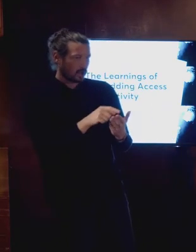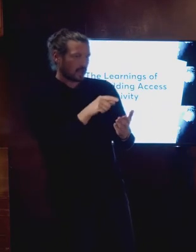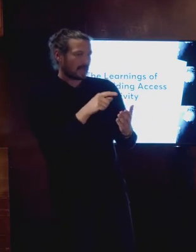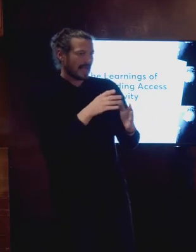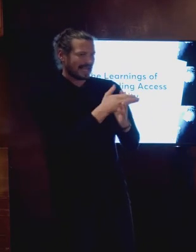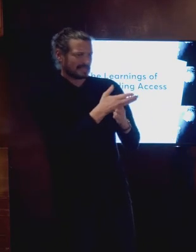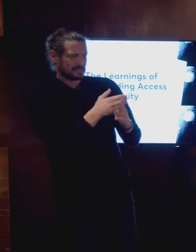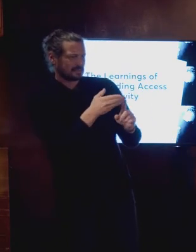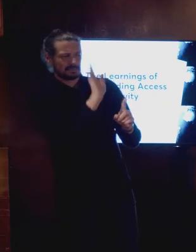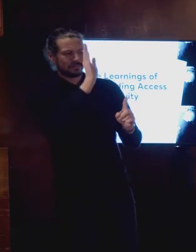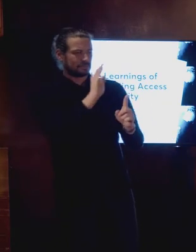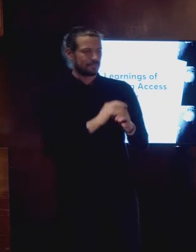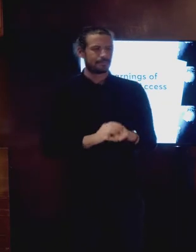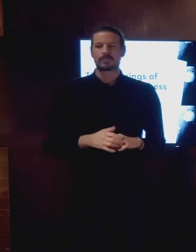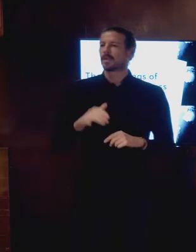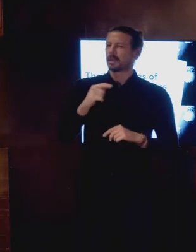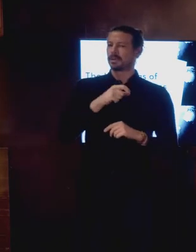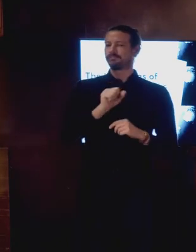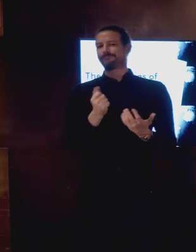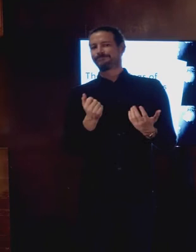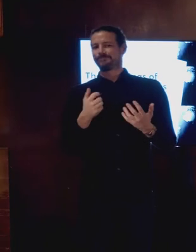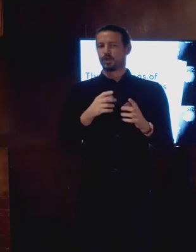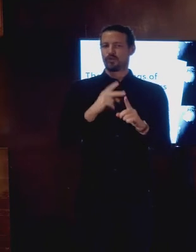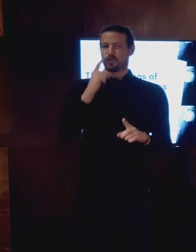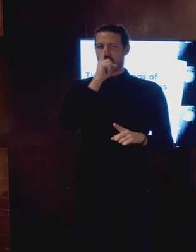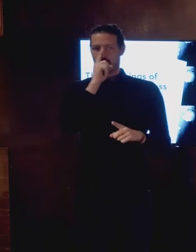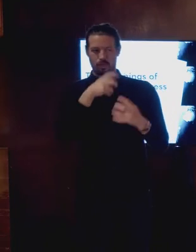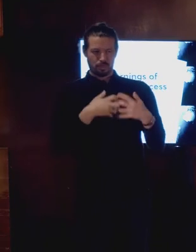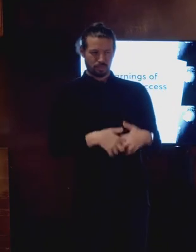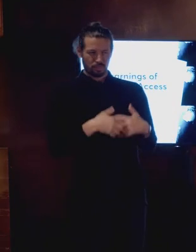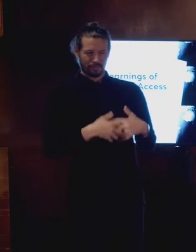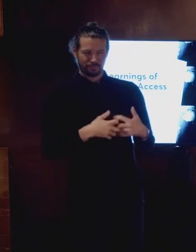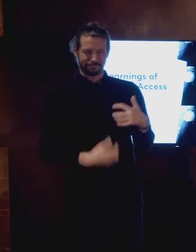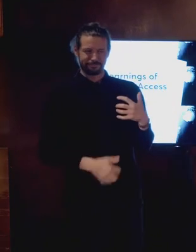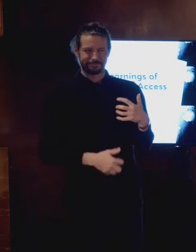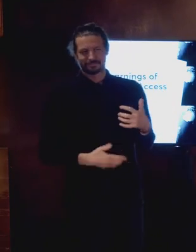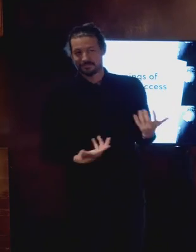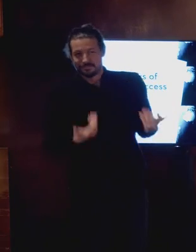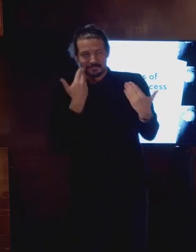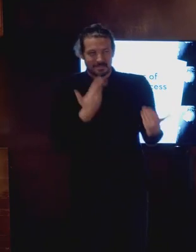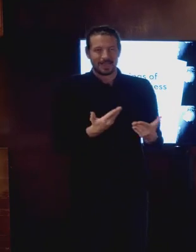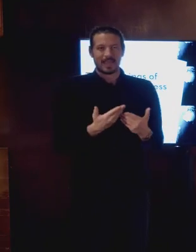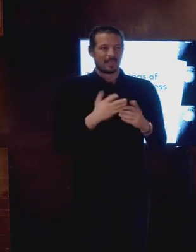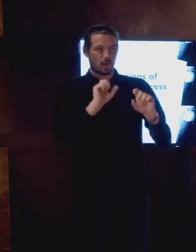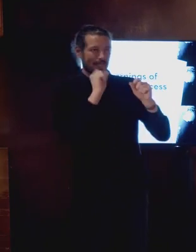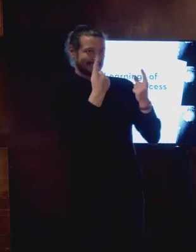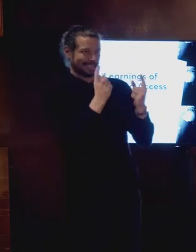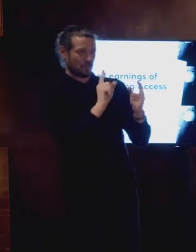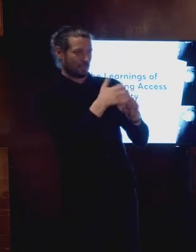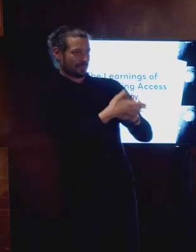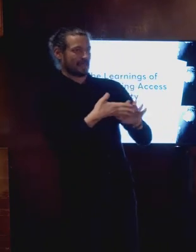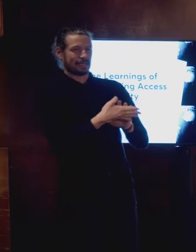know. Maybe their brains have to work too hard. I don't know. do you know what I mean? Like, they just don't know what it's like. It's